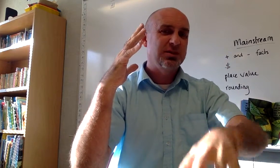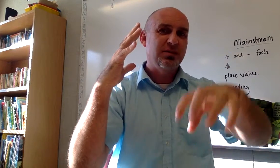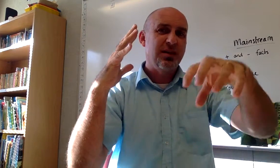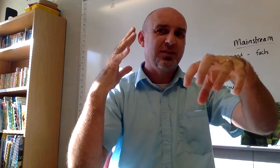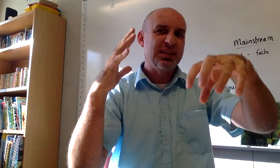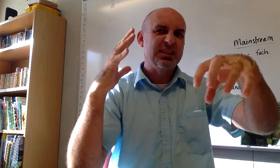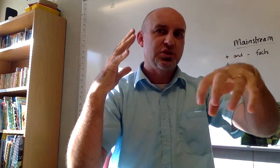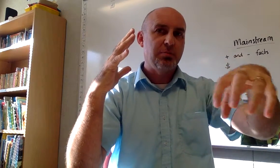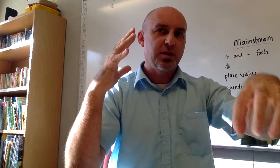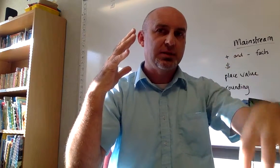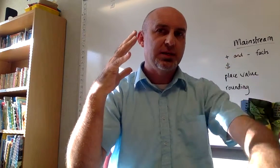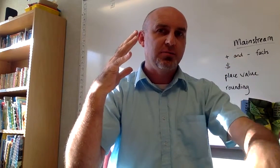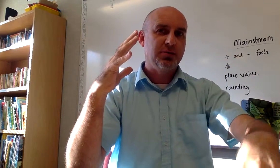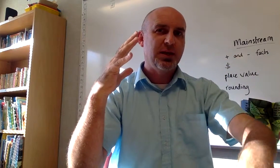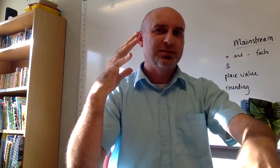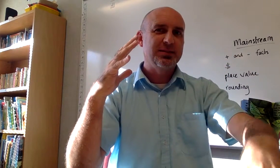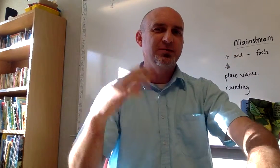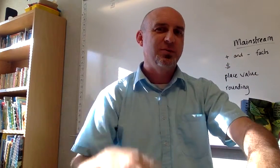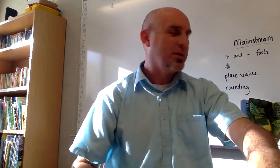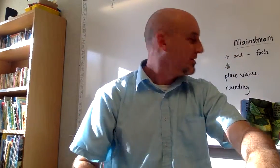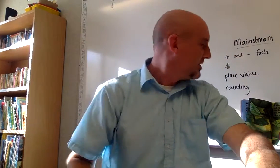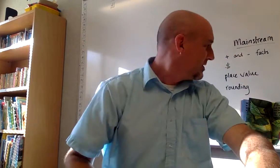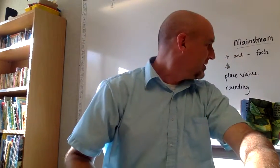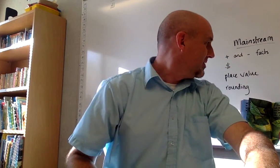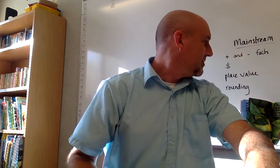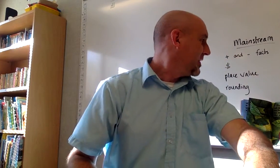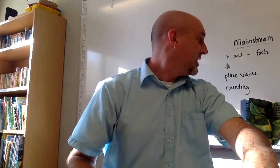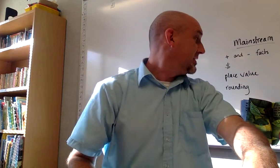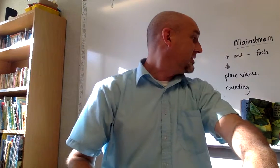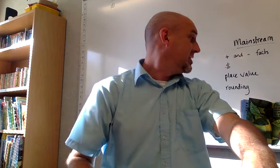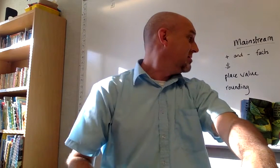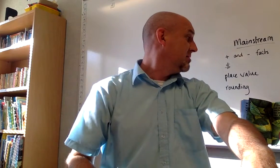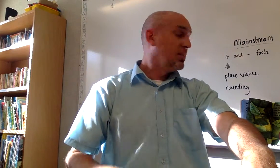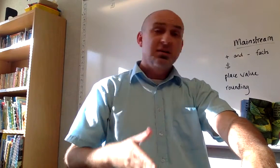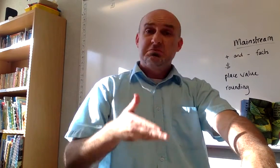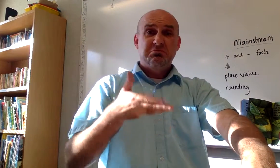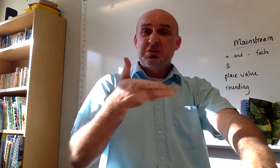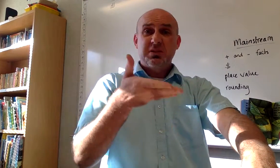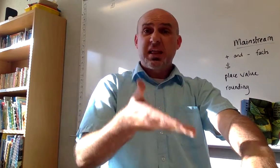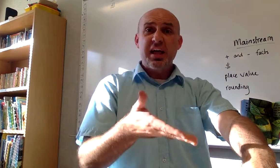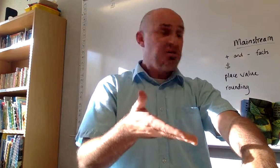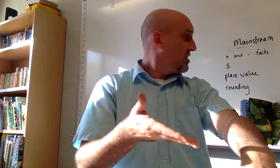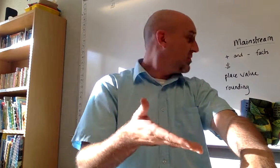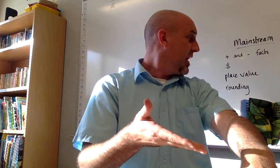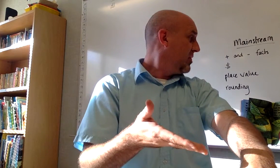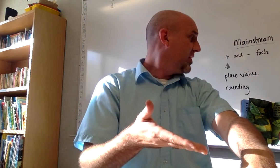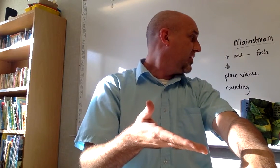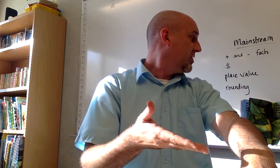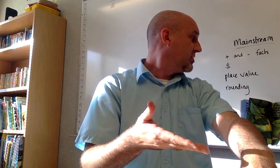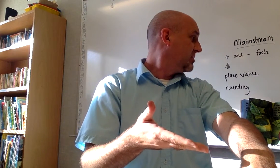I have like this shape on the table. You can't see it very well. And it said, just lie on the ground there.